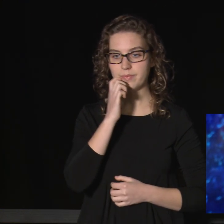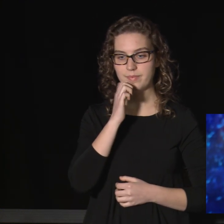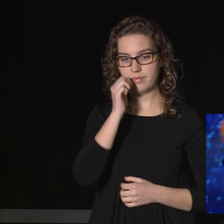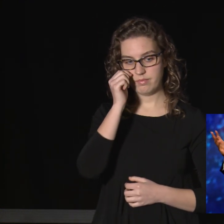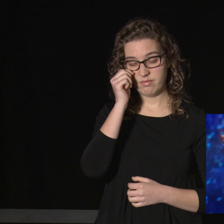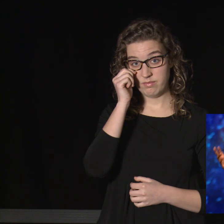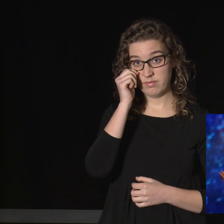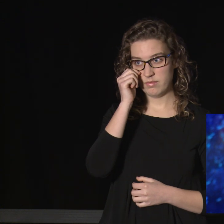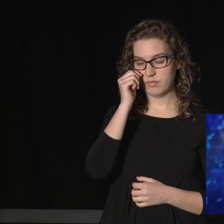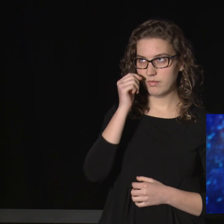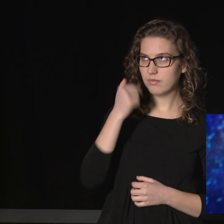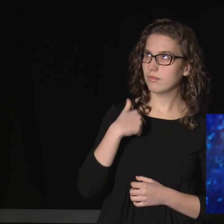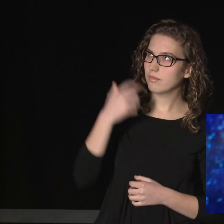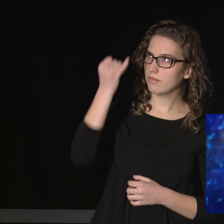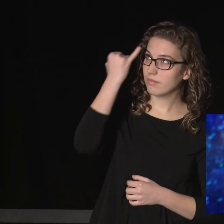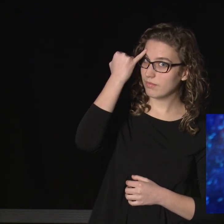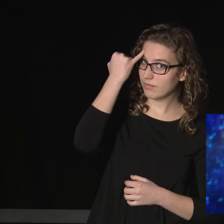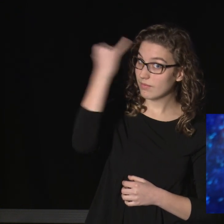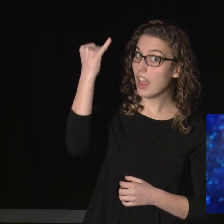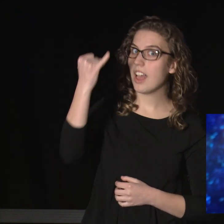I get an idea in my mind,